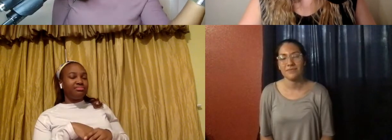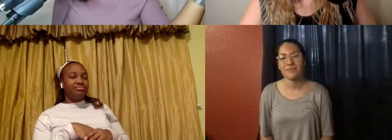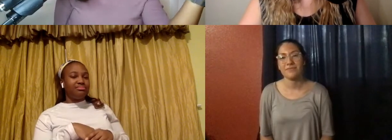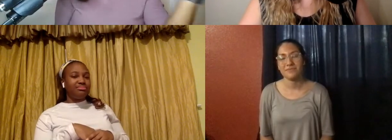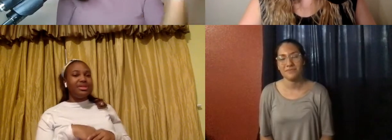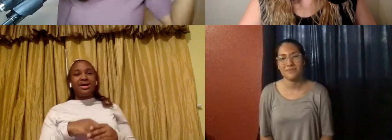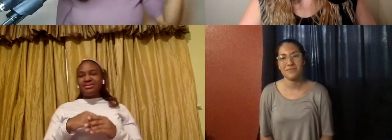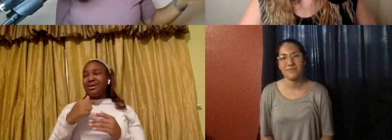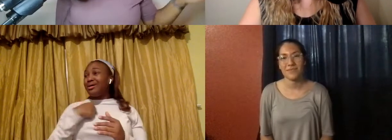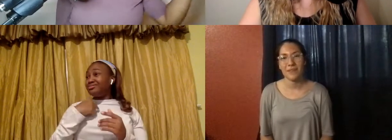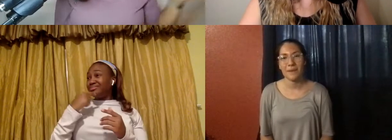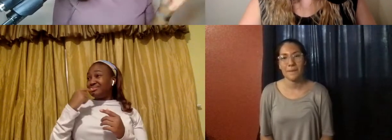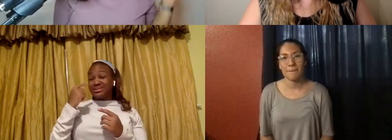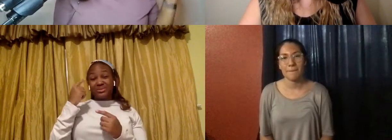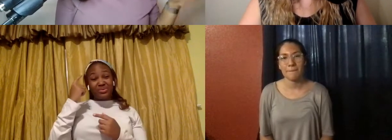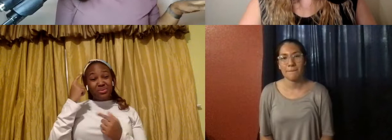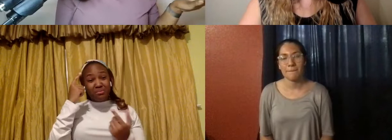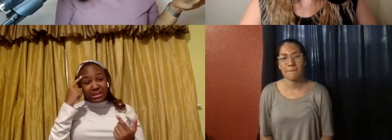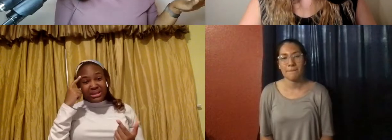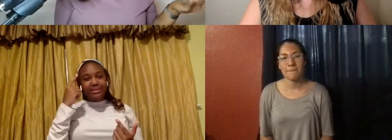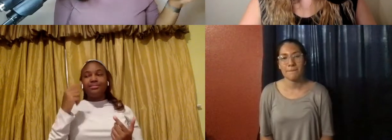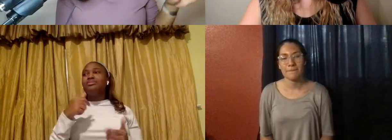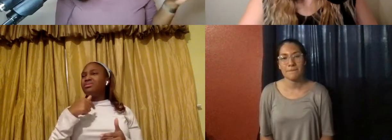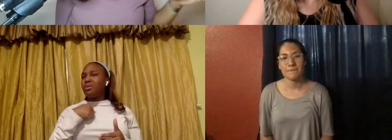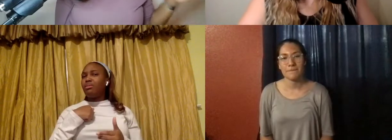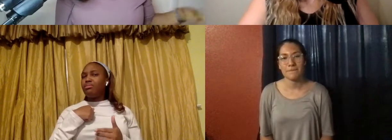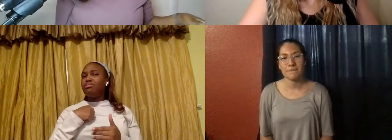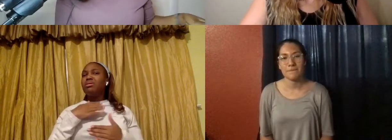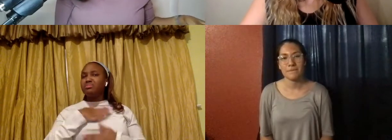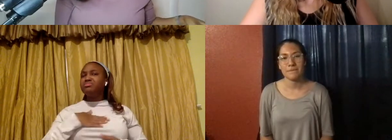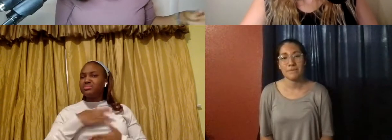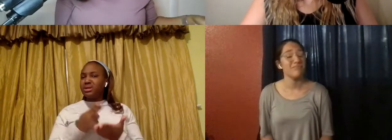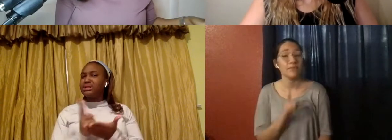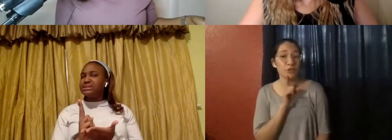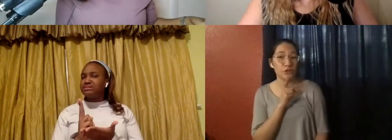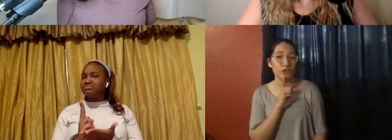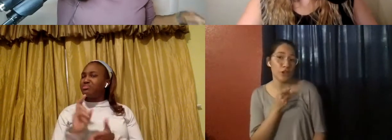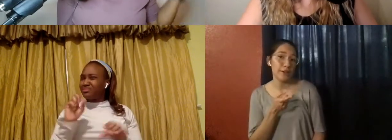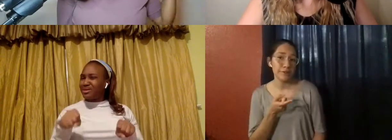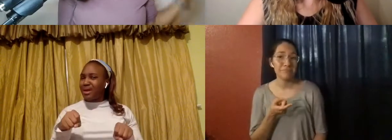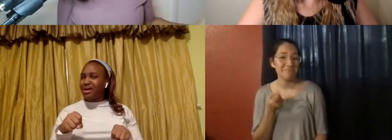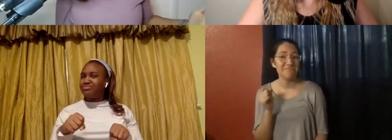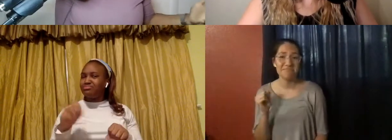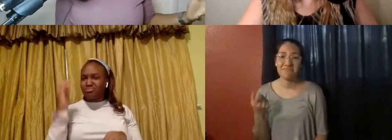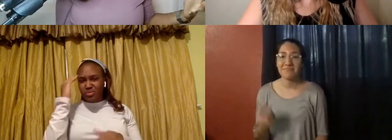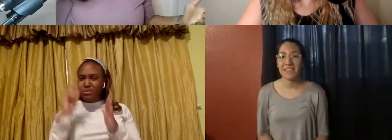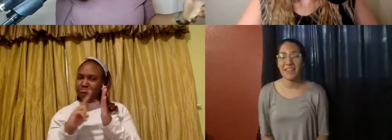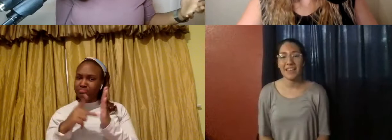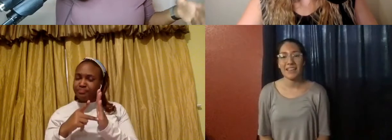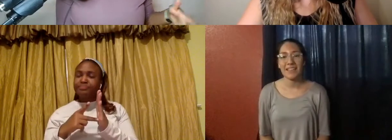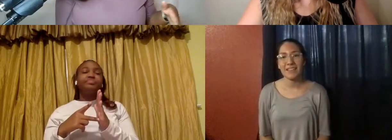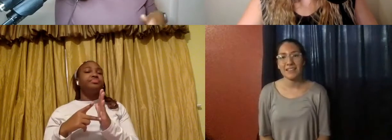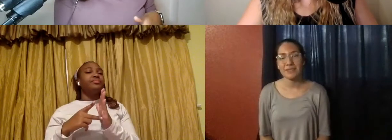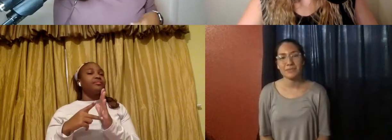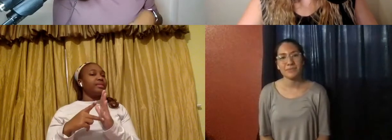I was just thinking, which, okay, I can appreciate the honesty. Like, I can appreciate the honesty. Sure. You know what I mean? Yeah. But